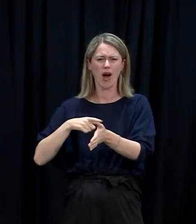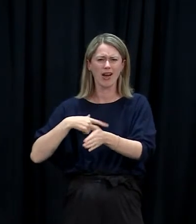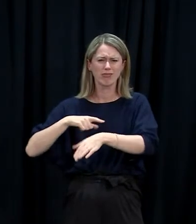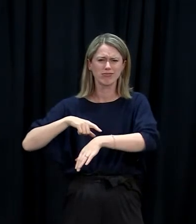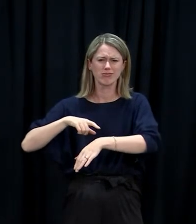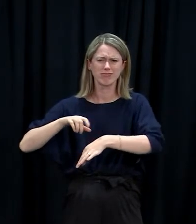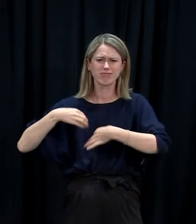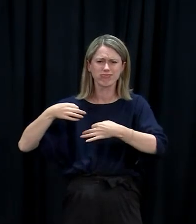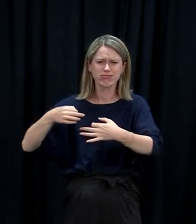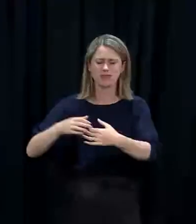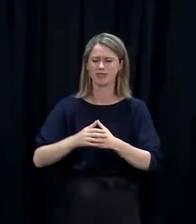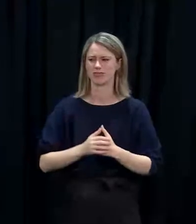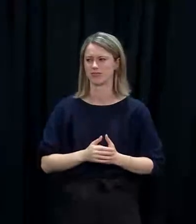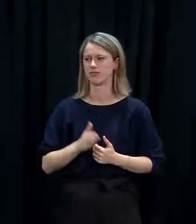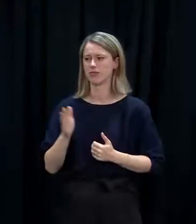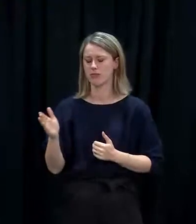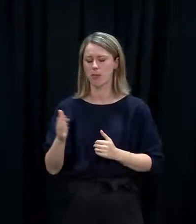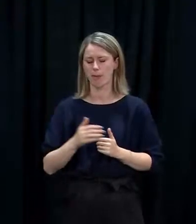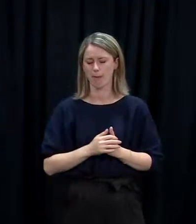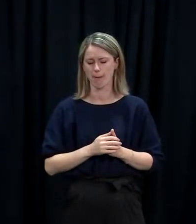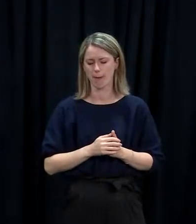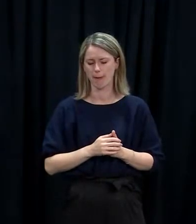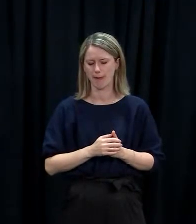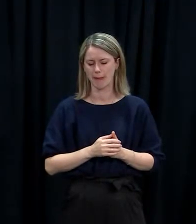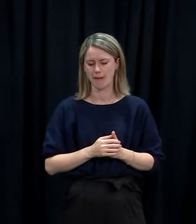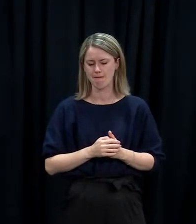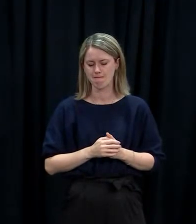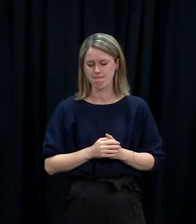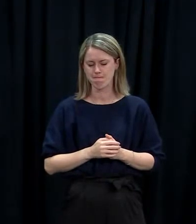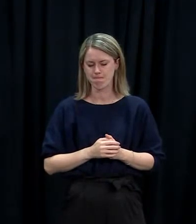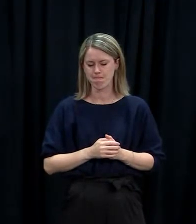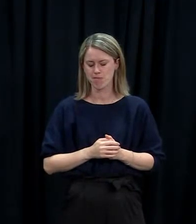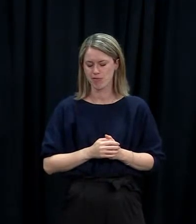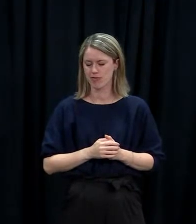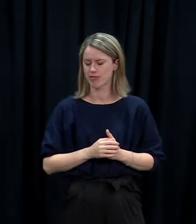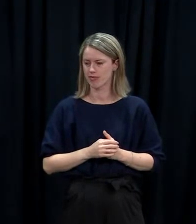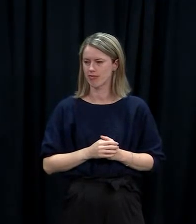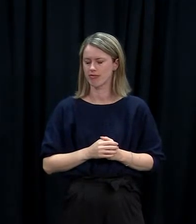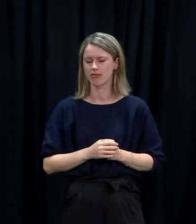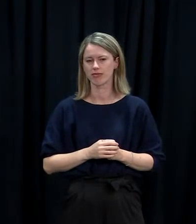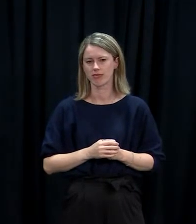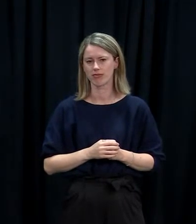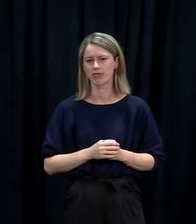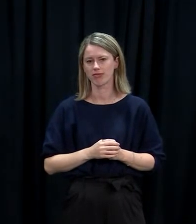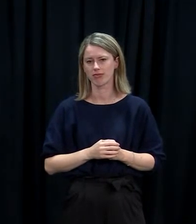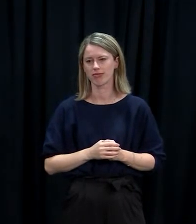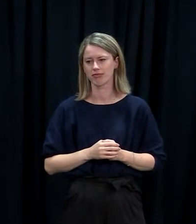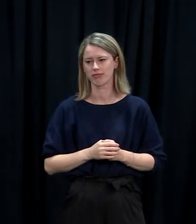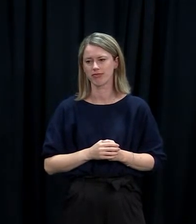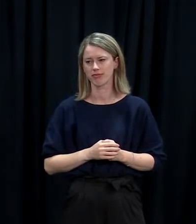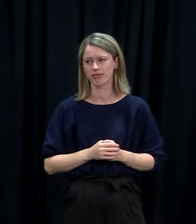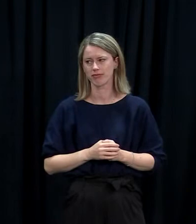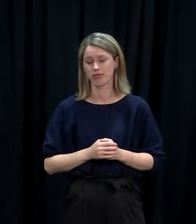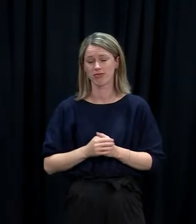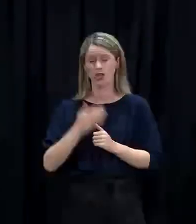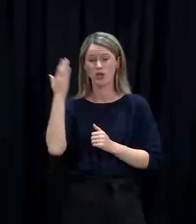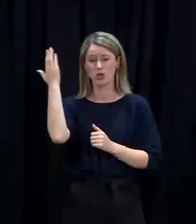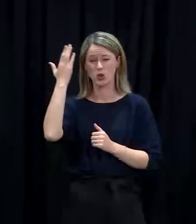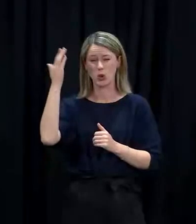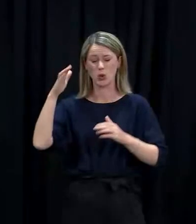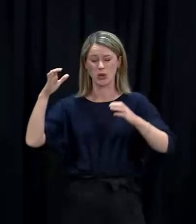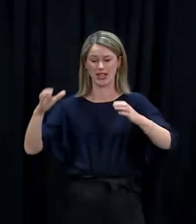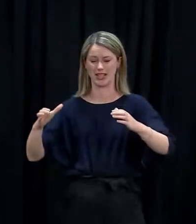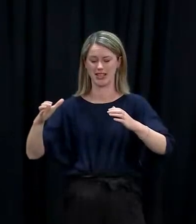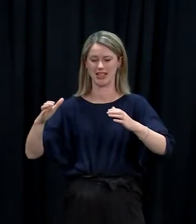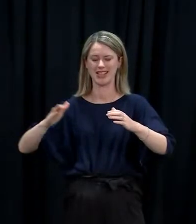outlined in my in my introduction, that schools are the highest concentrations of unvaccinated people in the